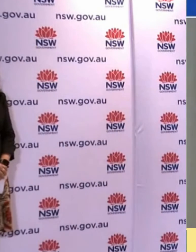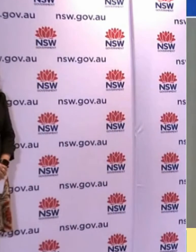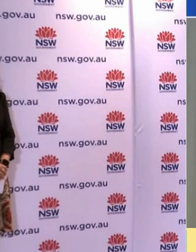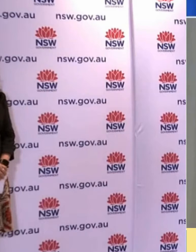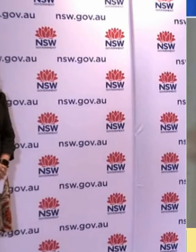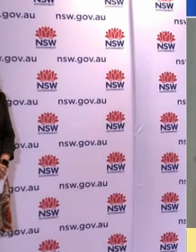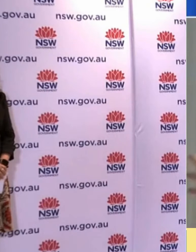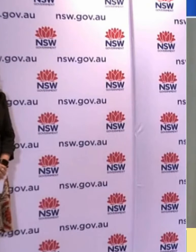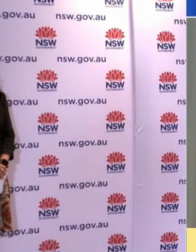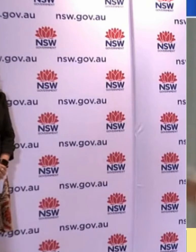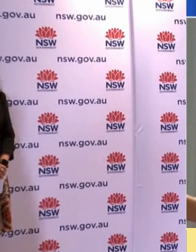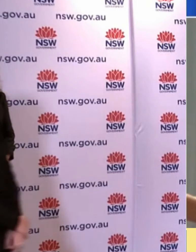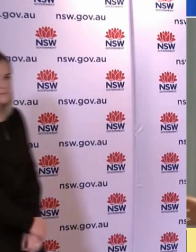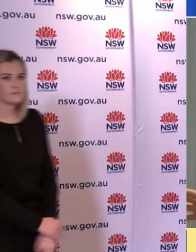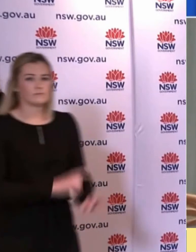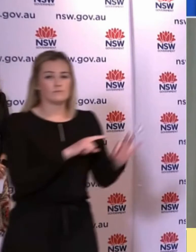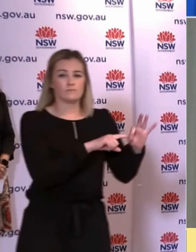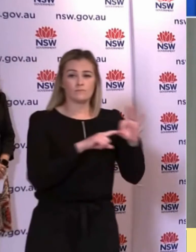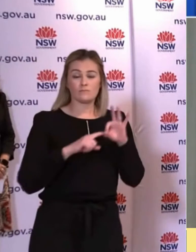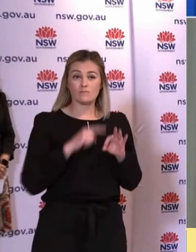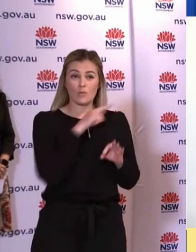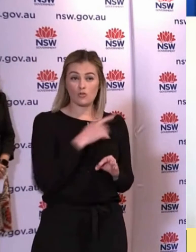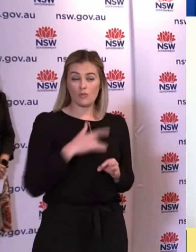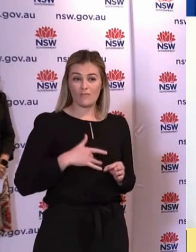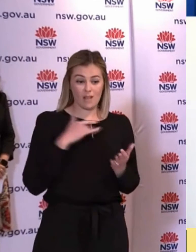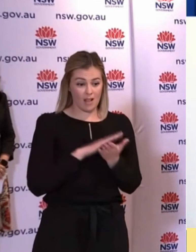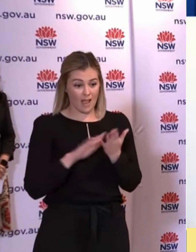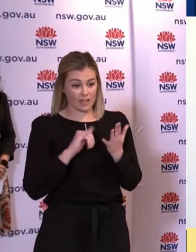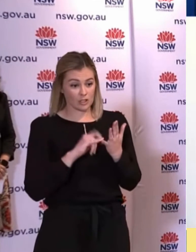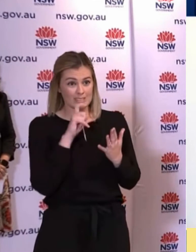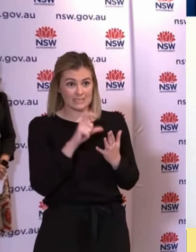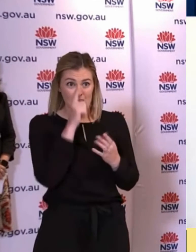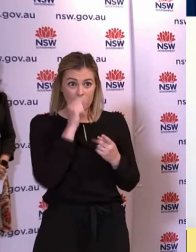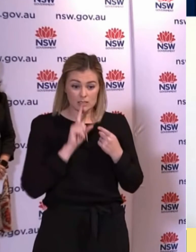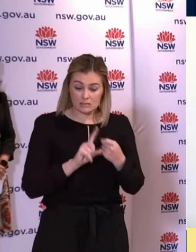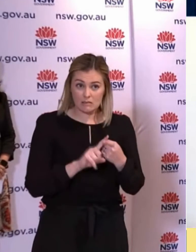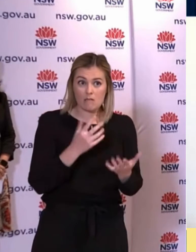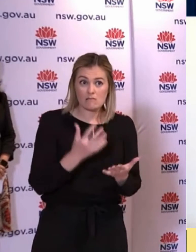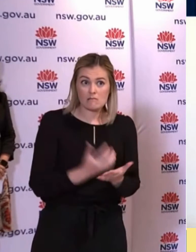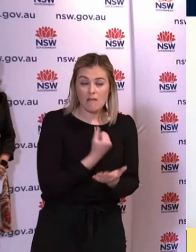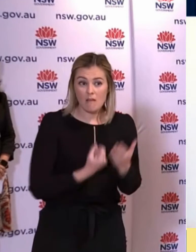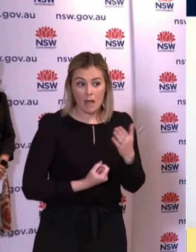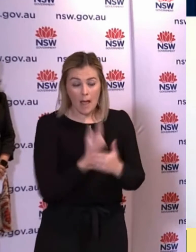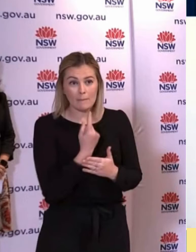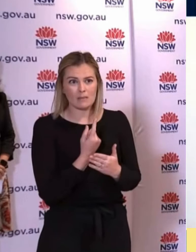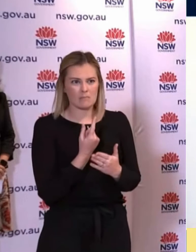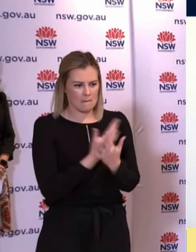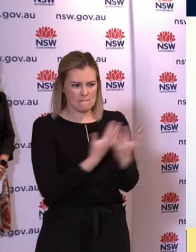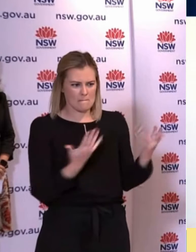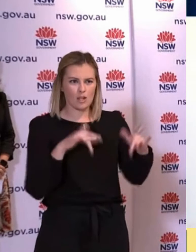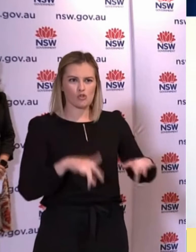so many of the HSC students won't be vaccinated? Look, as I said, the New South Wales Health Team,